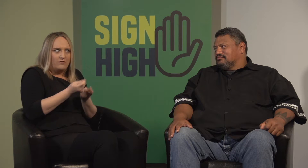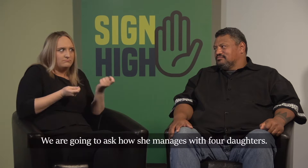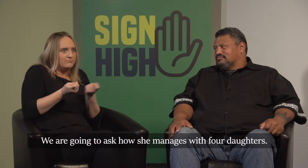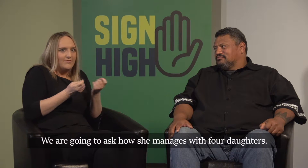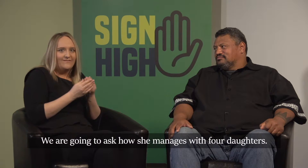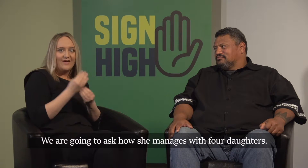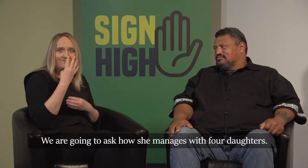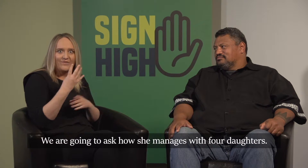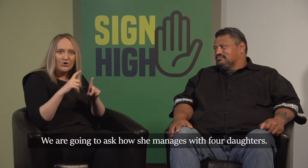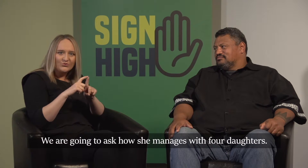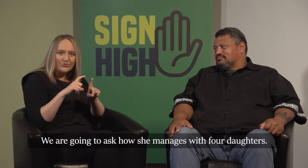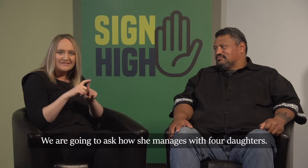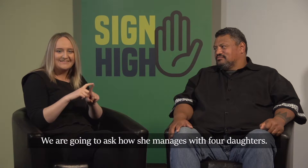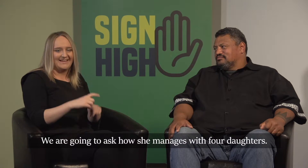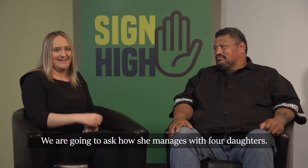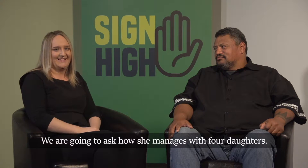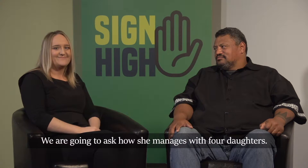We're going to ask how she manages with 4 daughters.